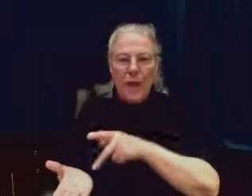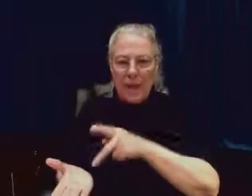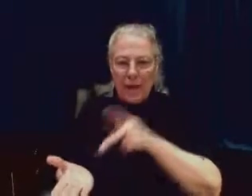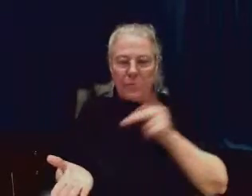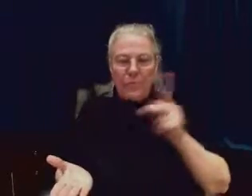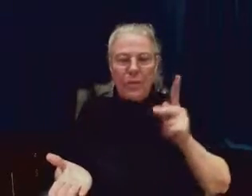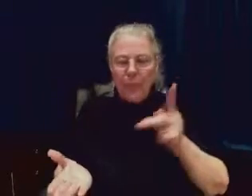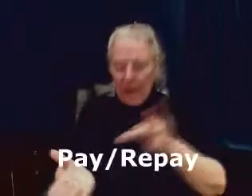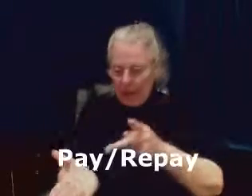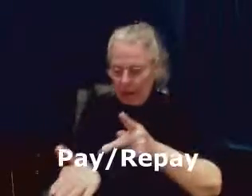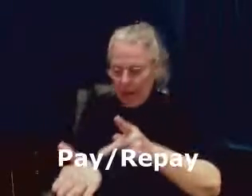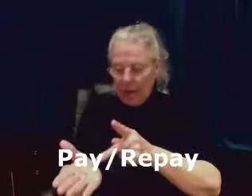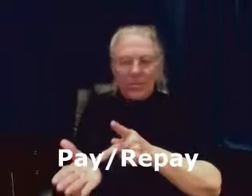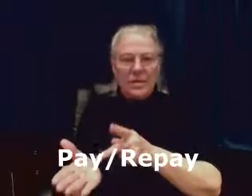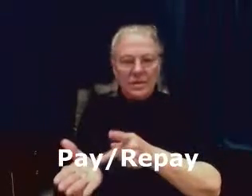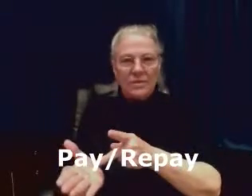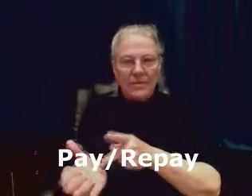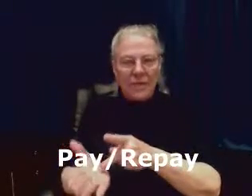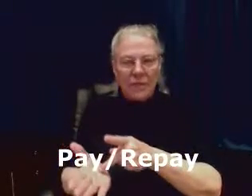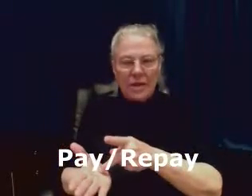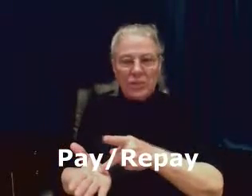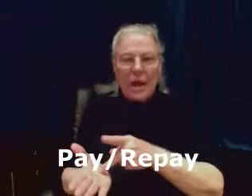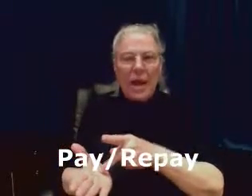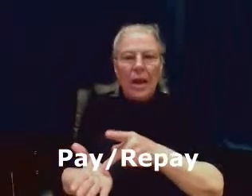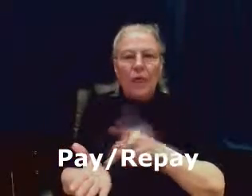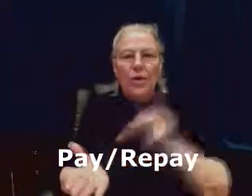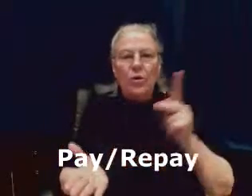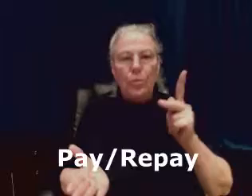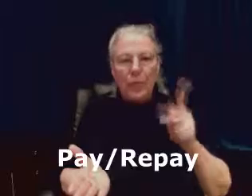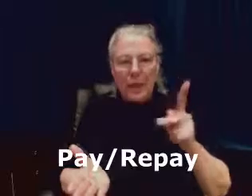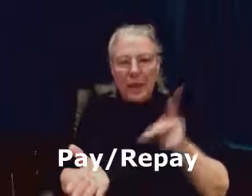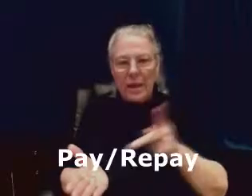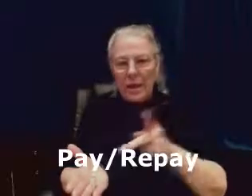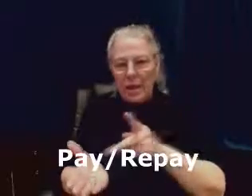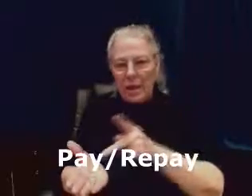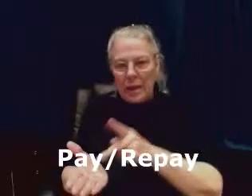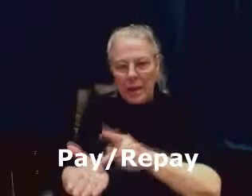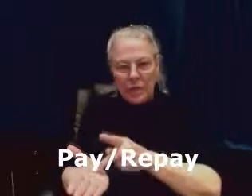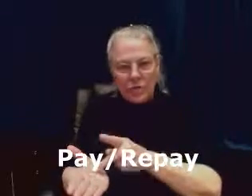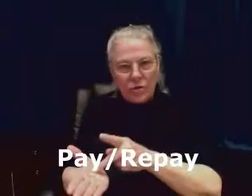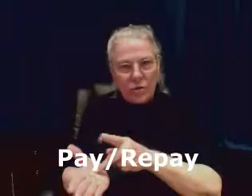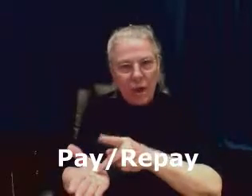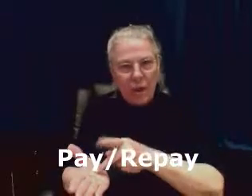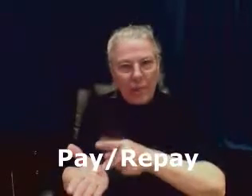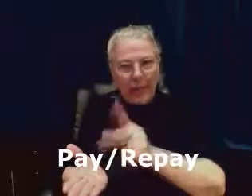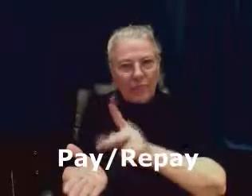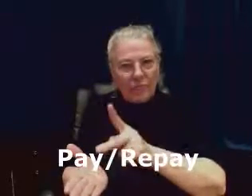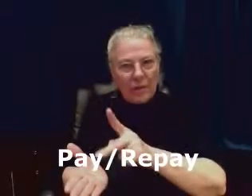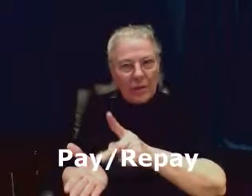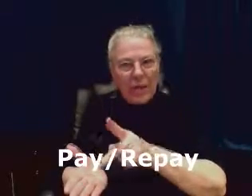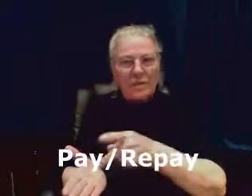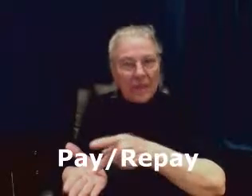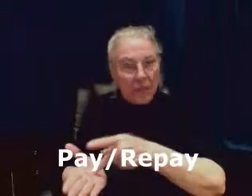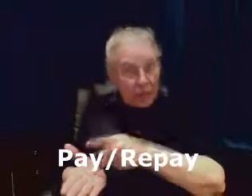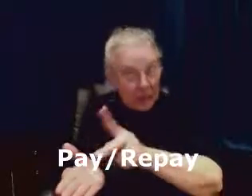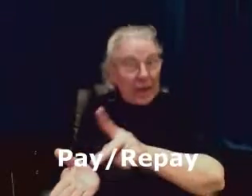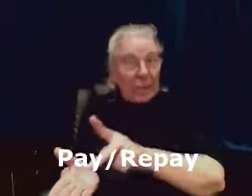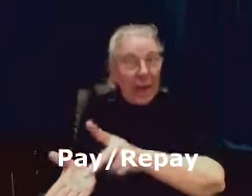Pay. Repay, and that's the same thing as pay. Your P into the palm and flip it out. It's like you're making a